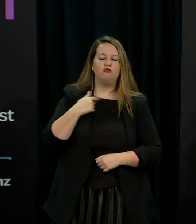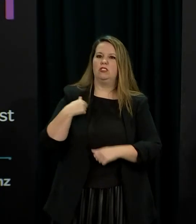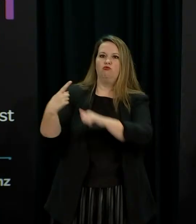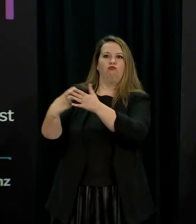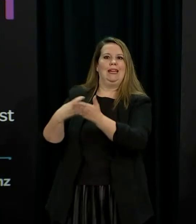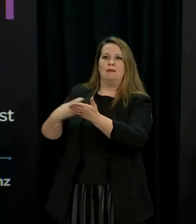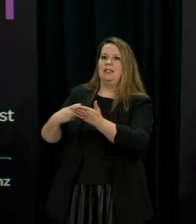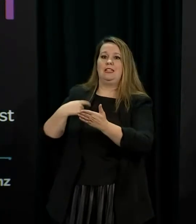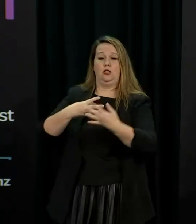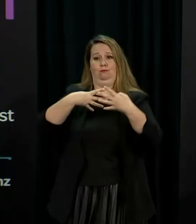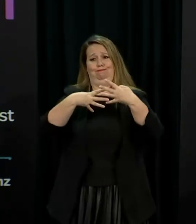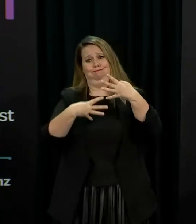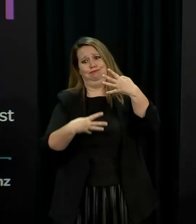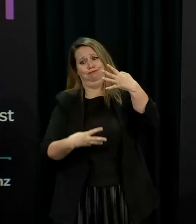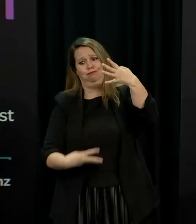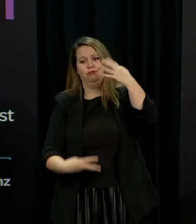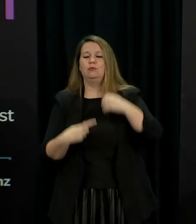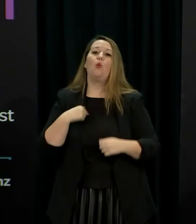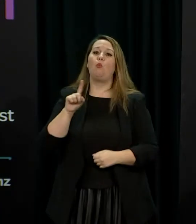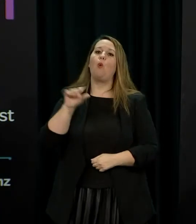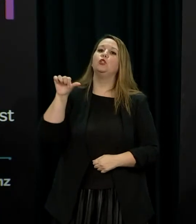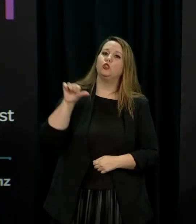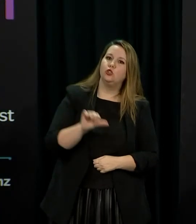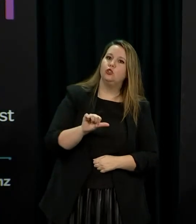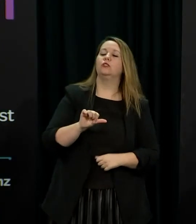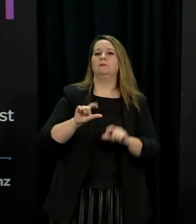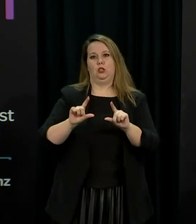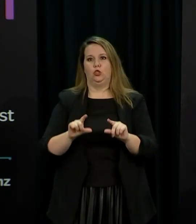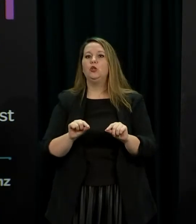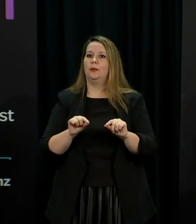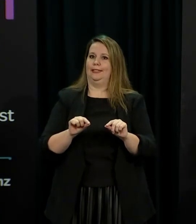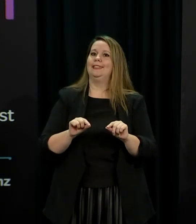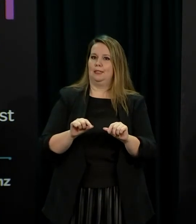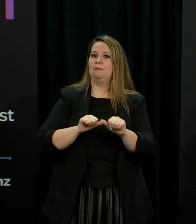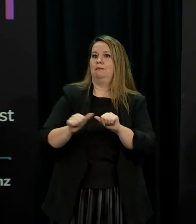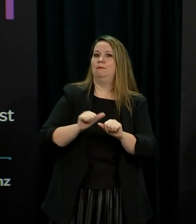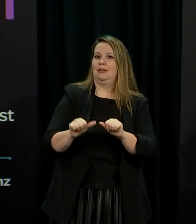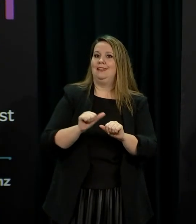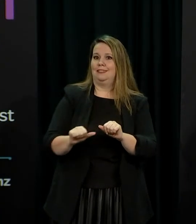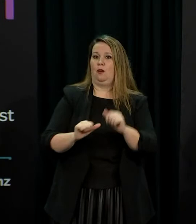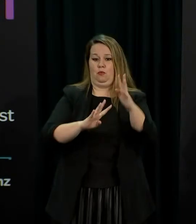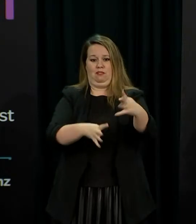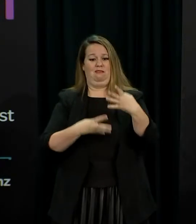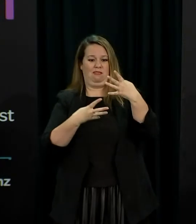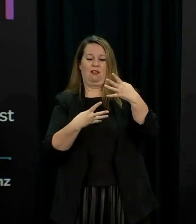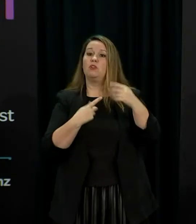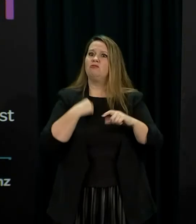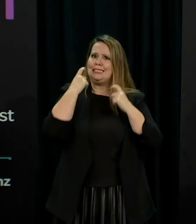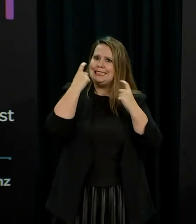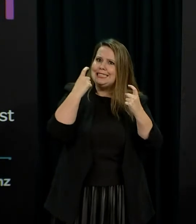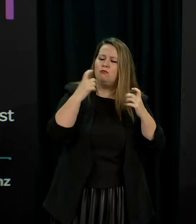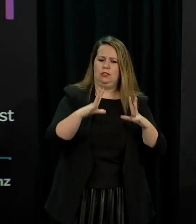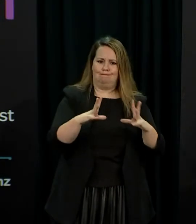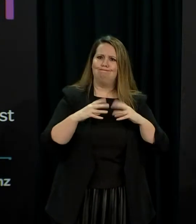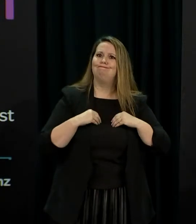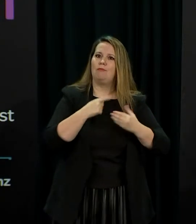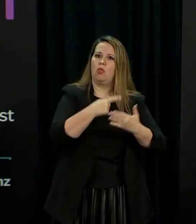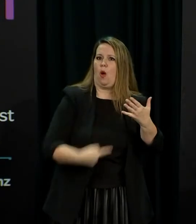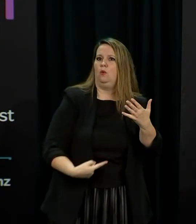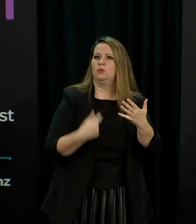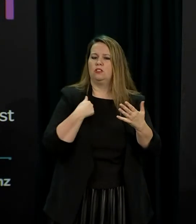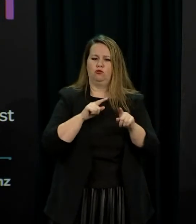or should be doing better, and we take that seriously. In terms of regrets, not specifically, except perhaps that I didn't write